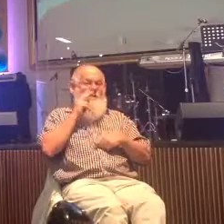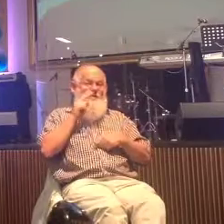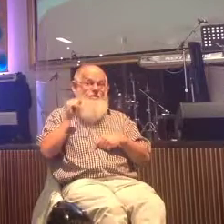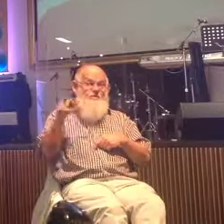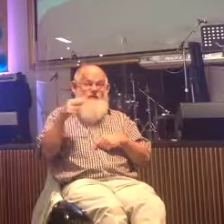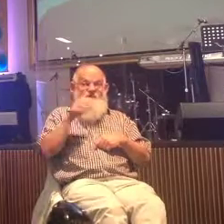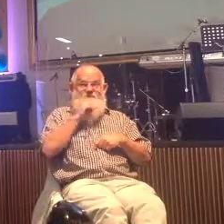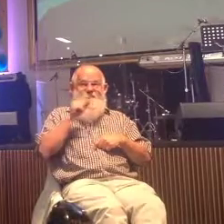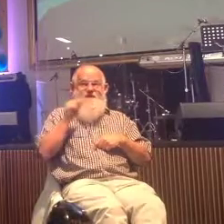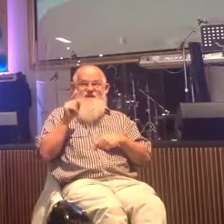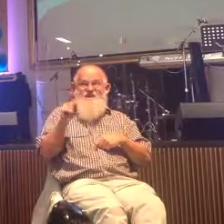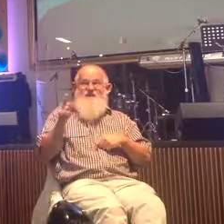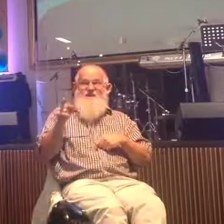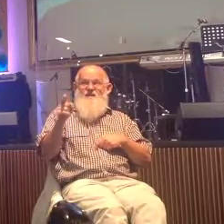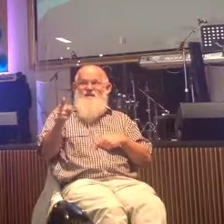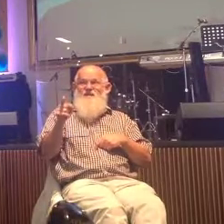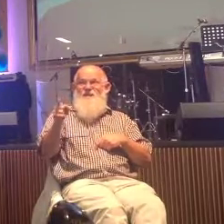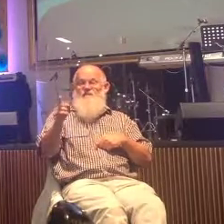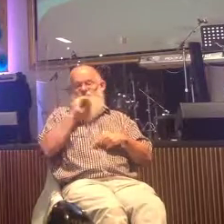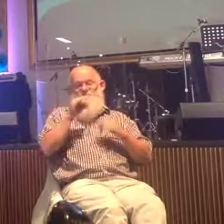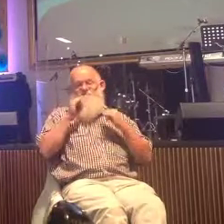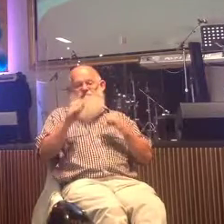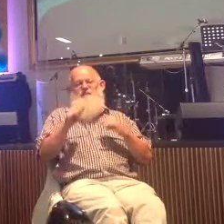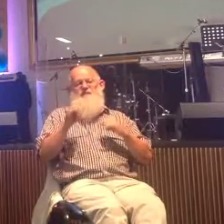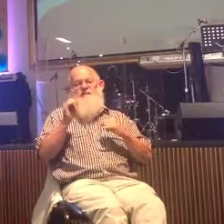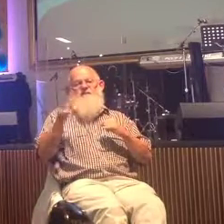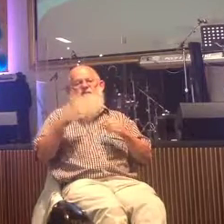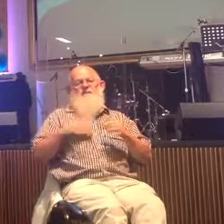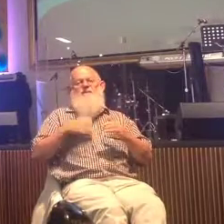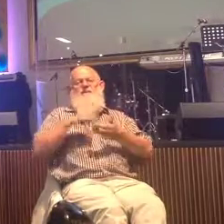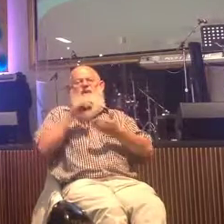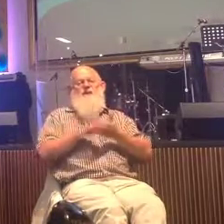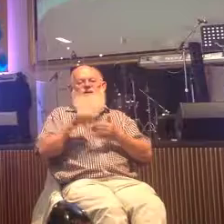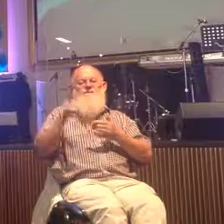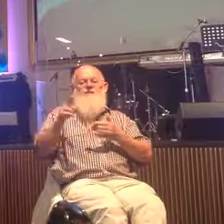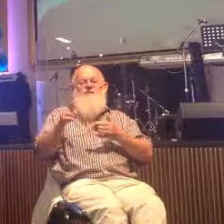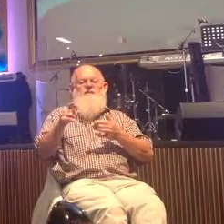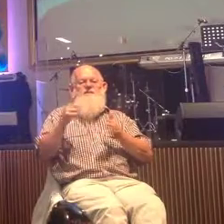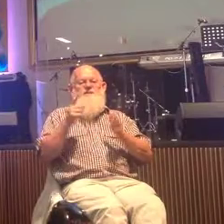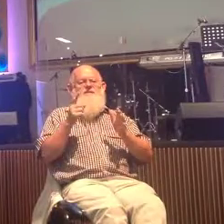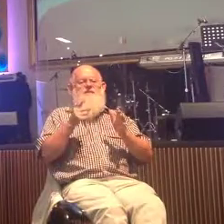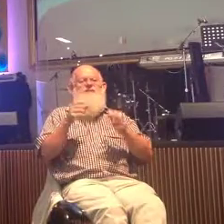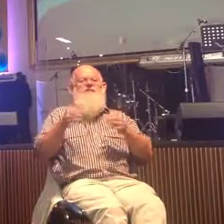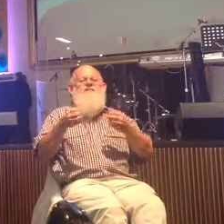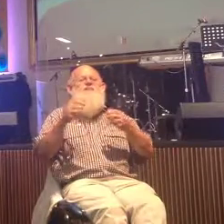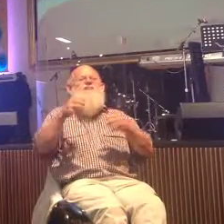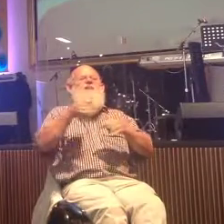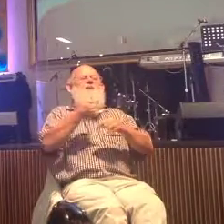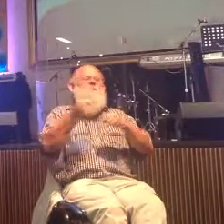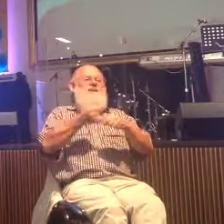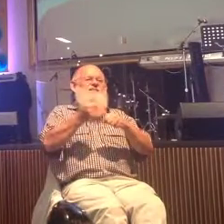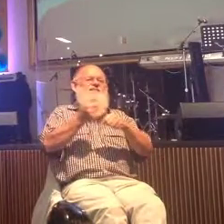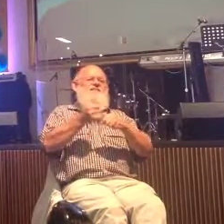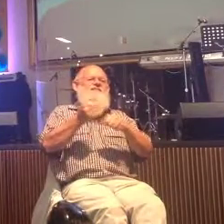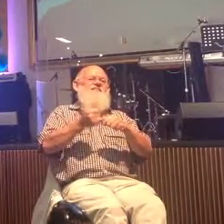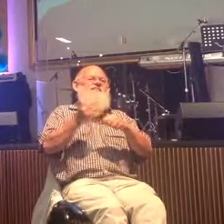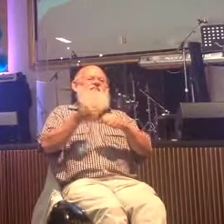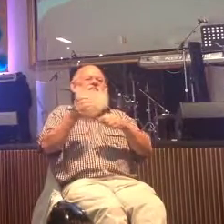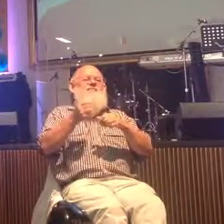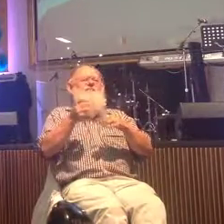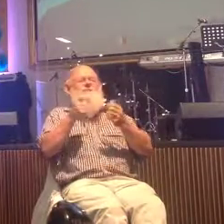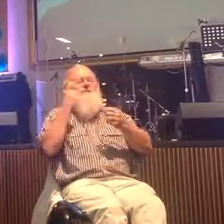definitely got dissociative identity disorder. He needs therapy, he needs antidepressants, and we're going to try and integrate those